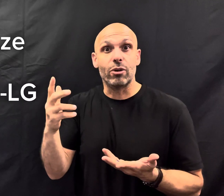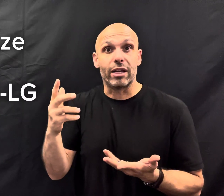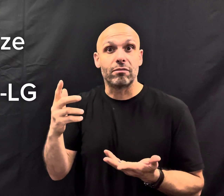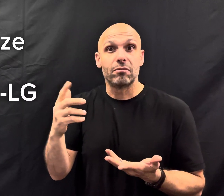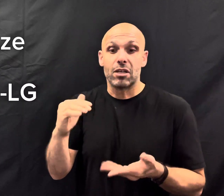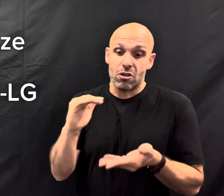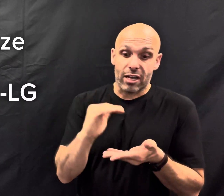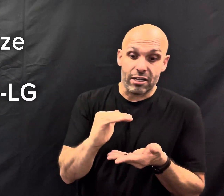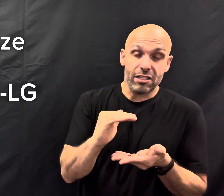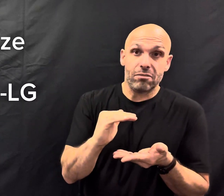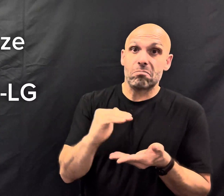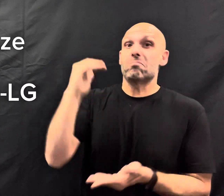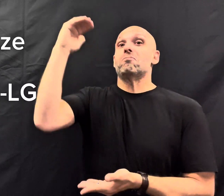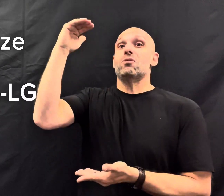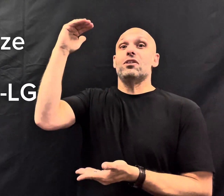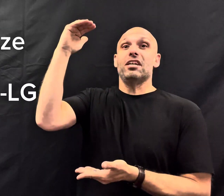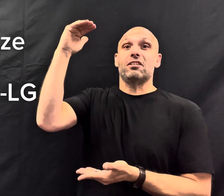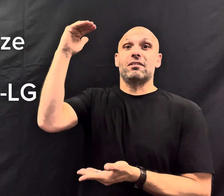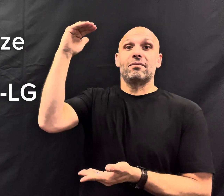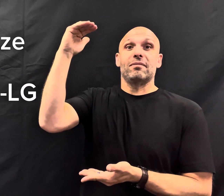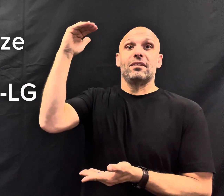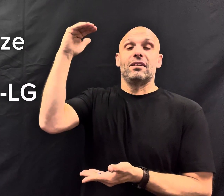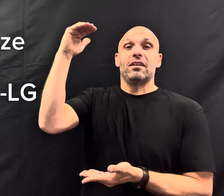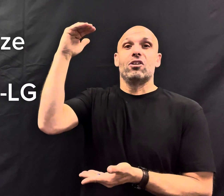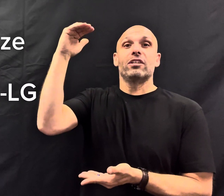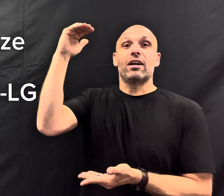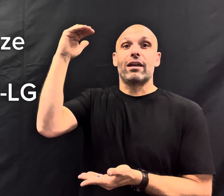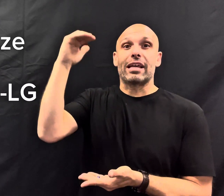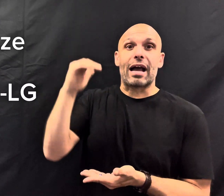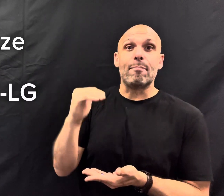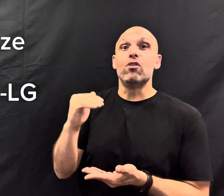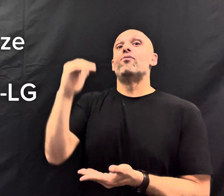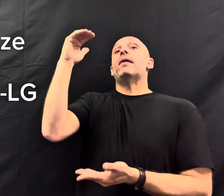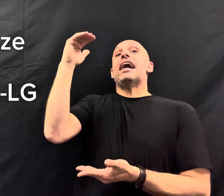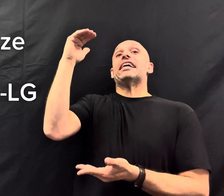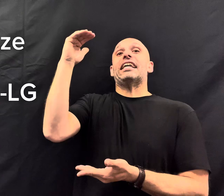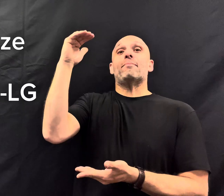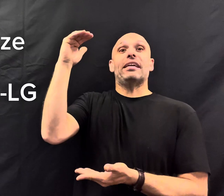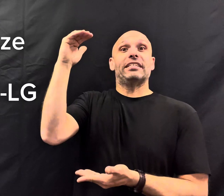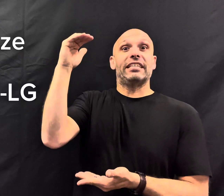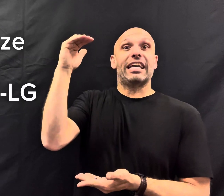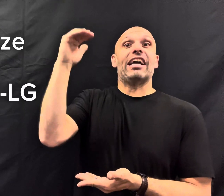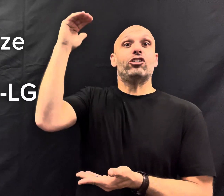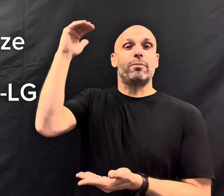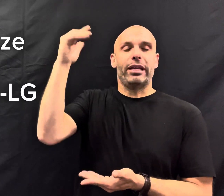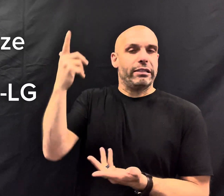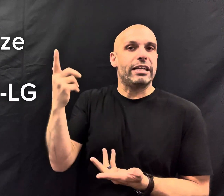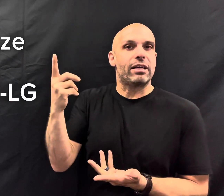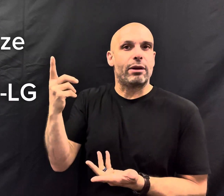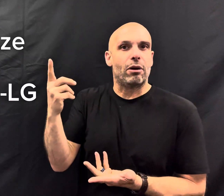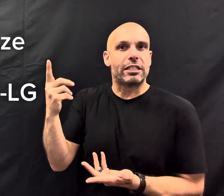it. You got this or this. Notice how I moved back and I made this thing extra big. That's how I know it's a